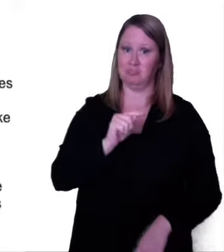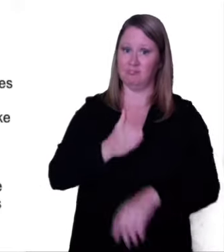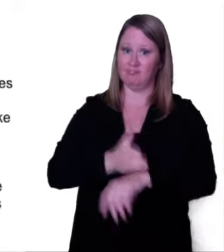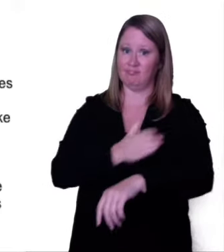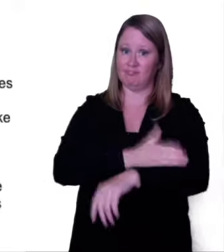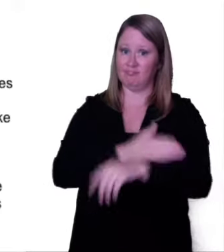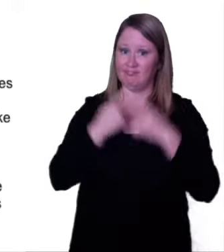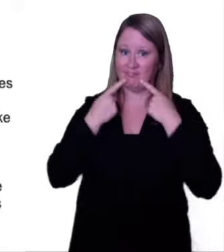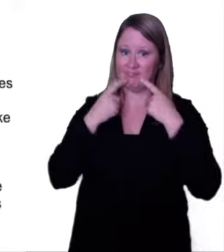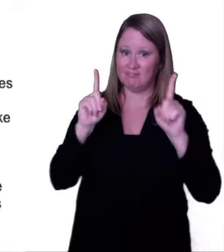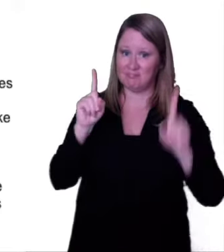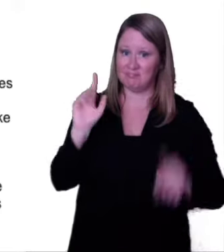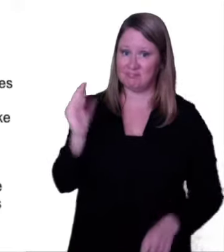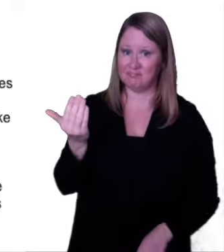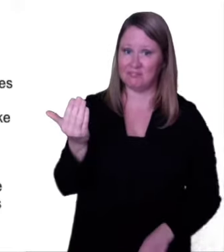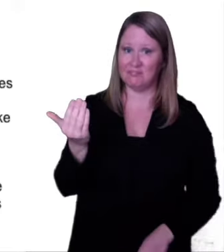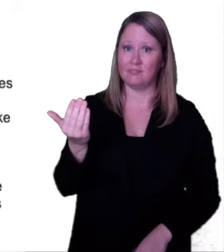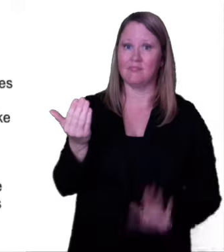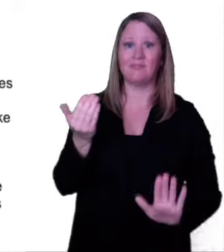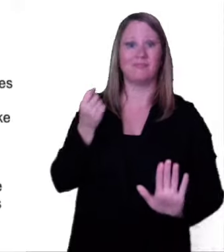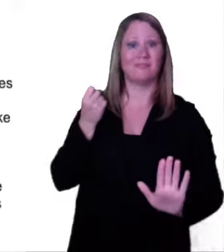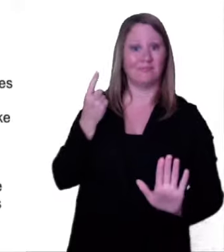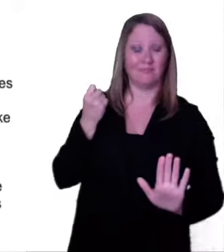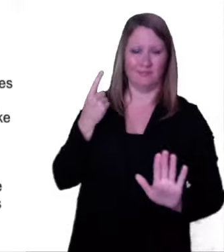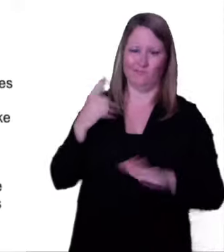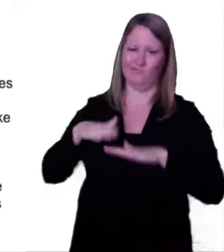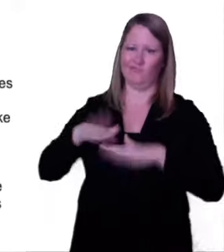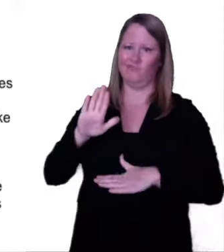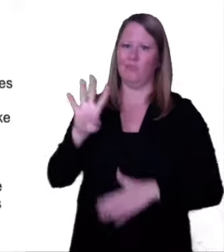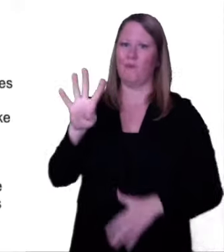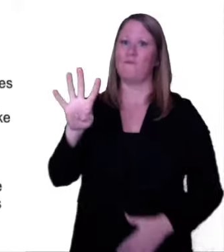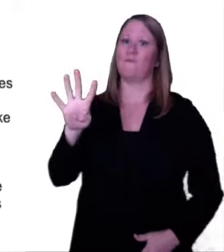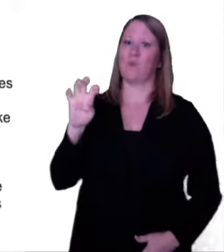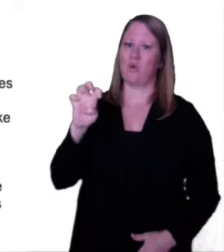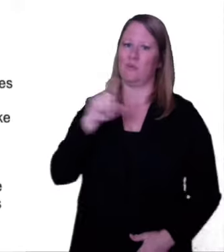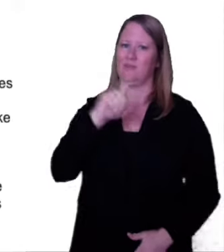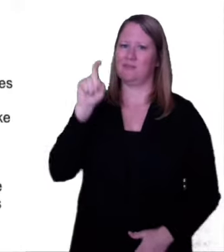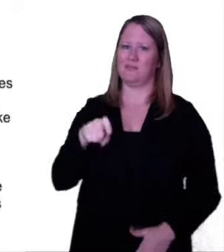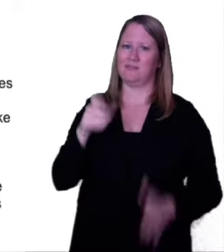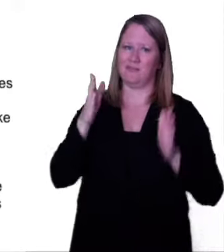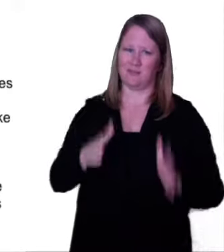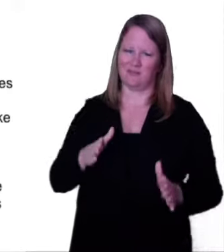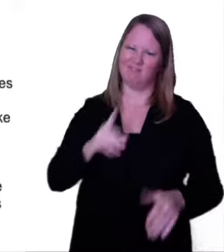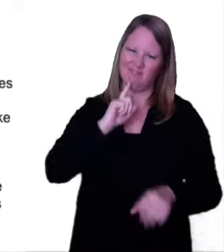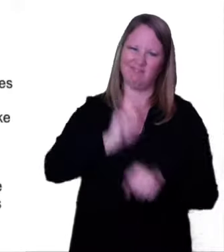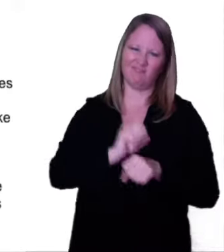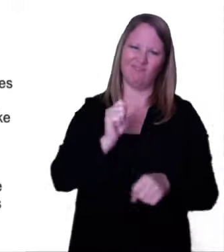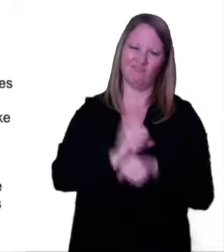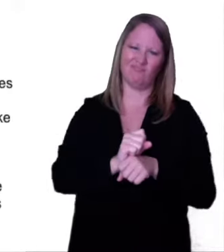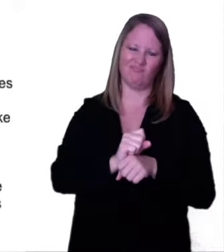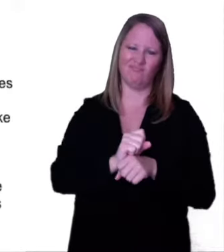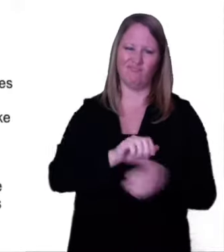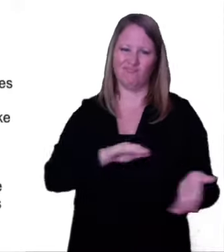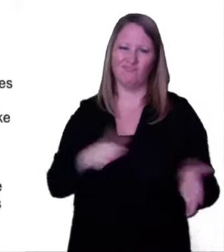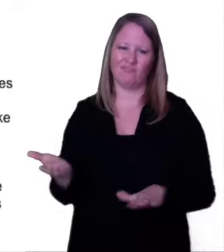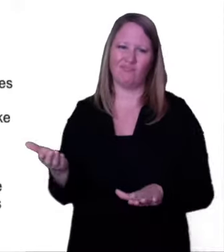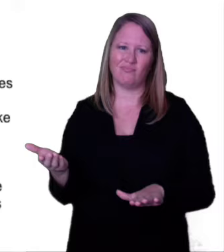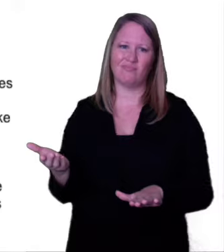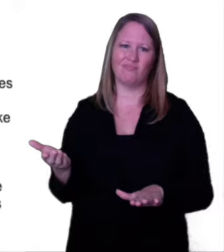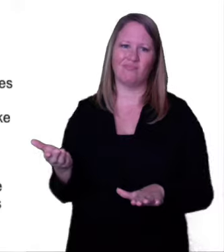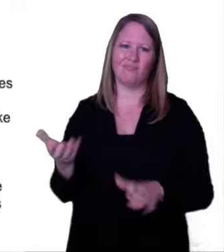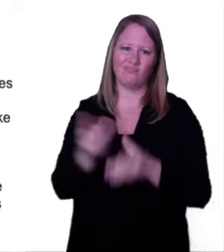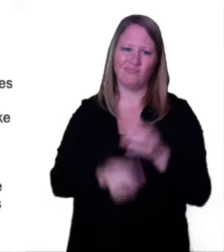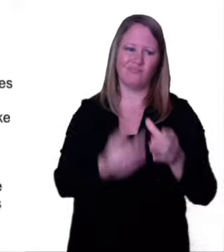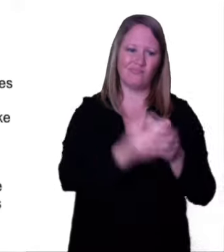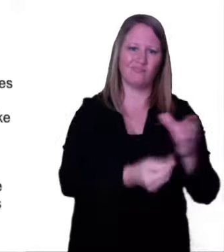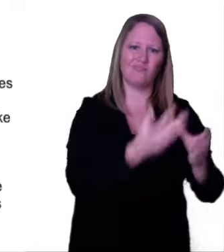their lives because of COVID-19, and the disease still presents a serious threat across Texas